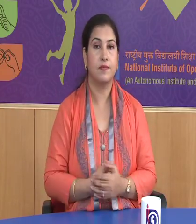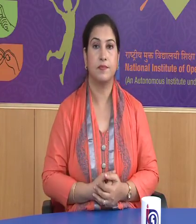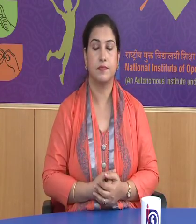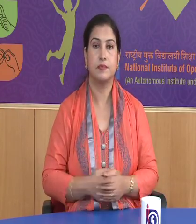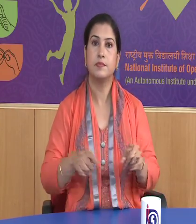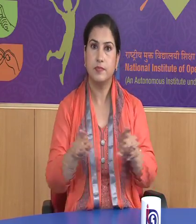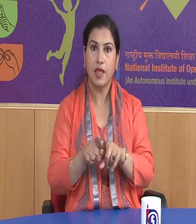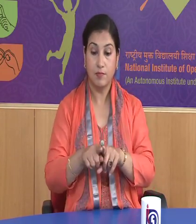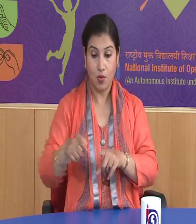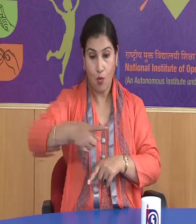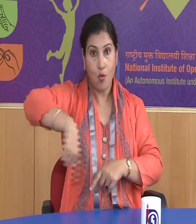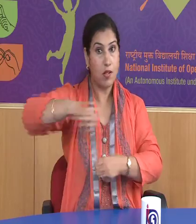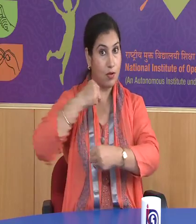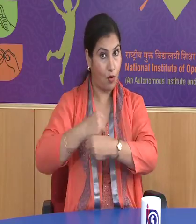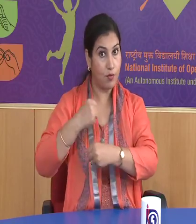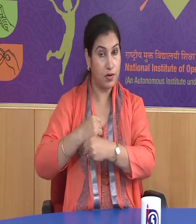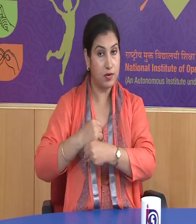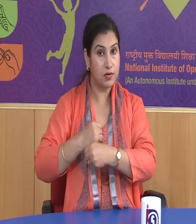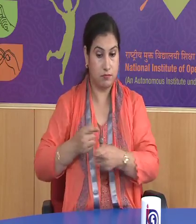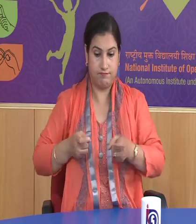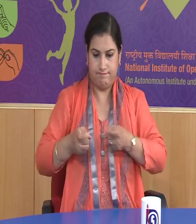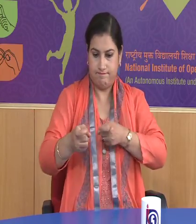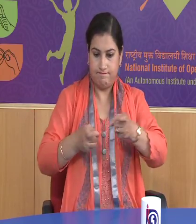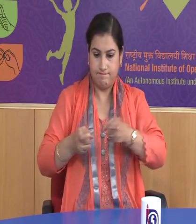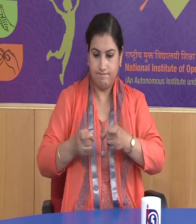and the governments rule in a fair manner.